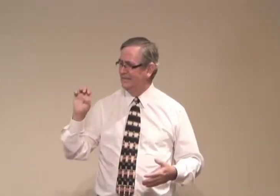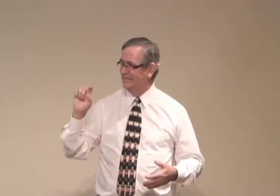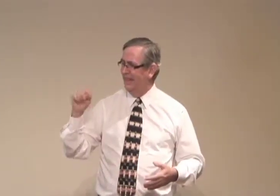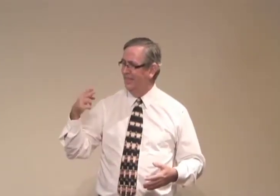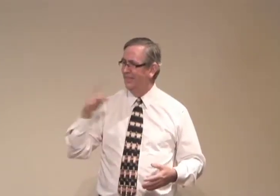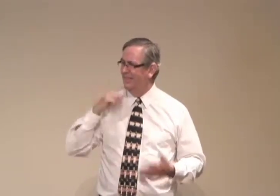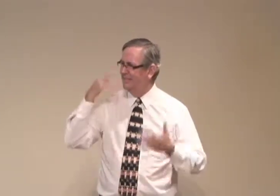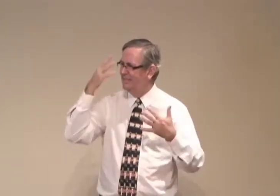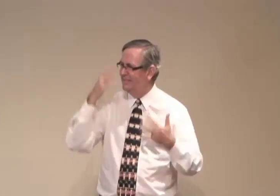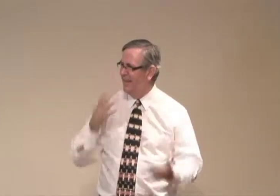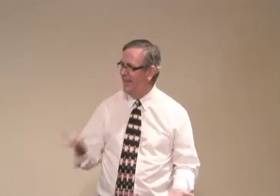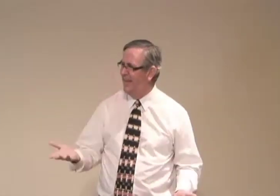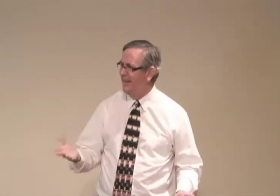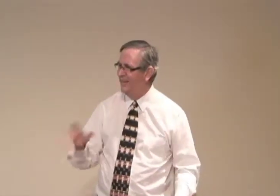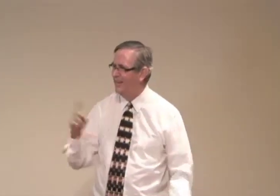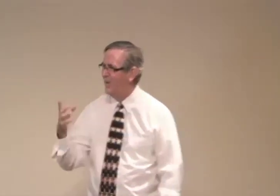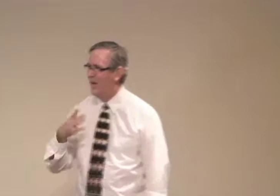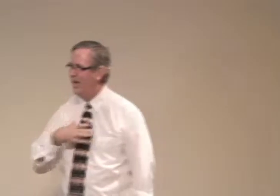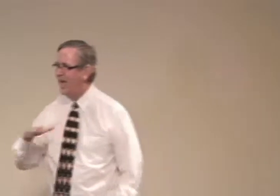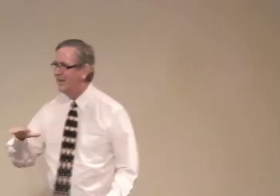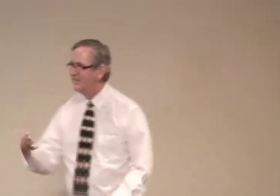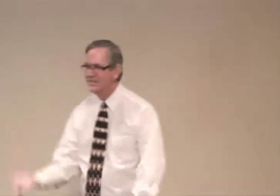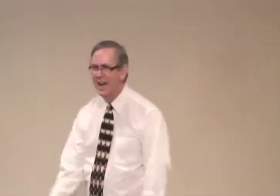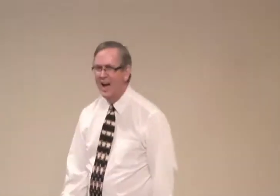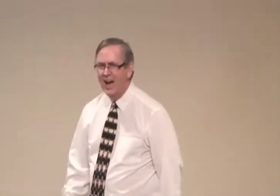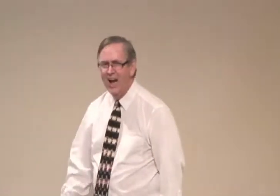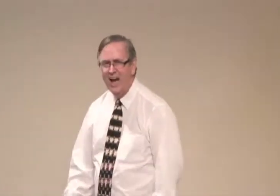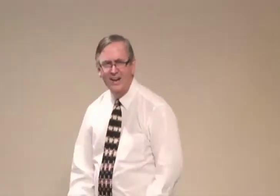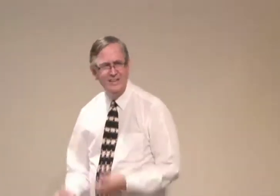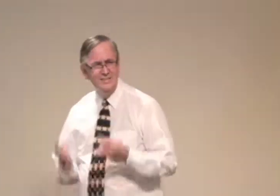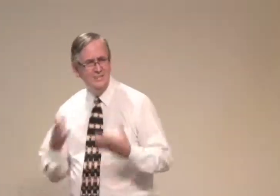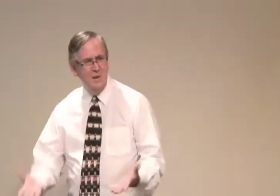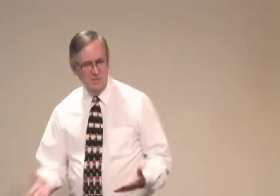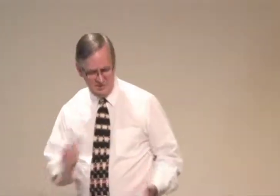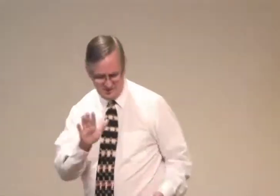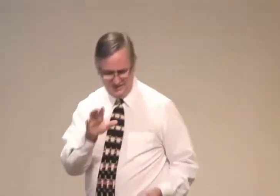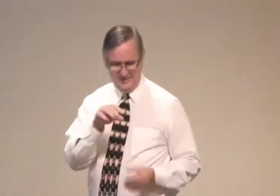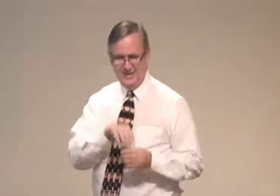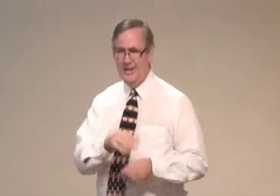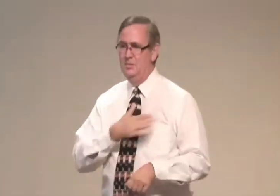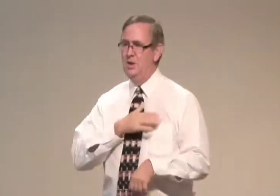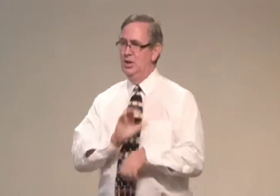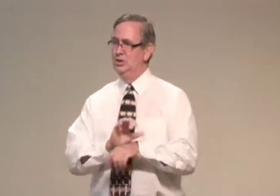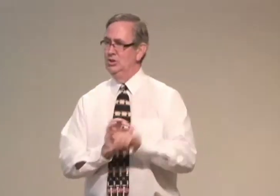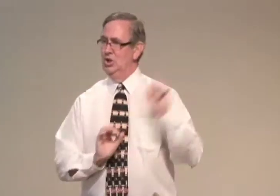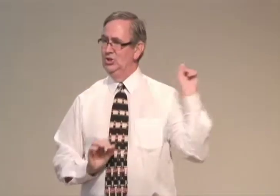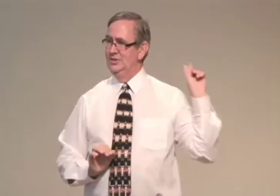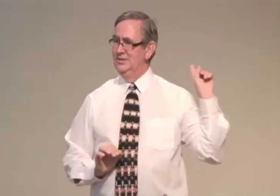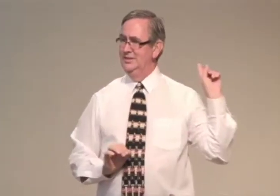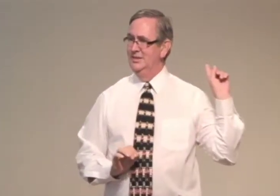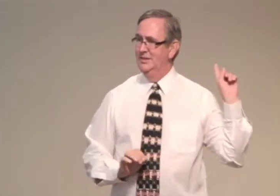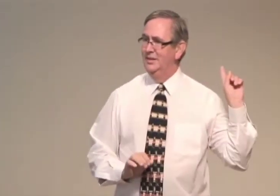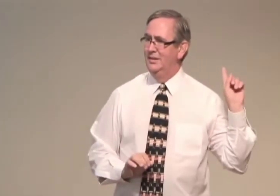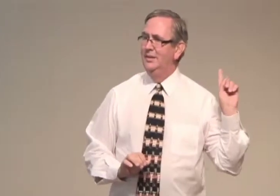the disciples. Death is a sad thing. Nobody likes death. It's a terrible thing. In my church,